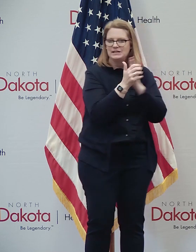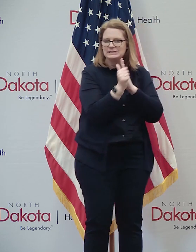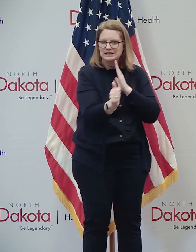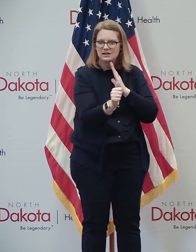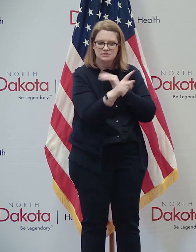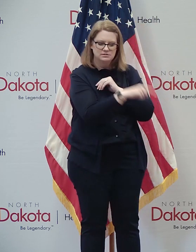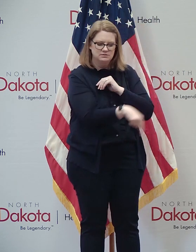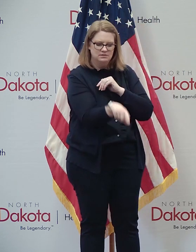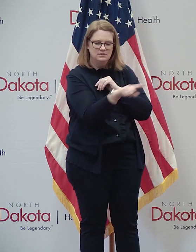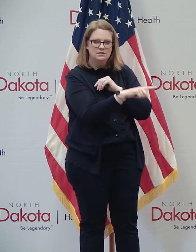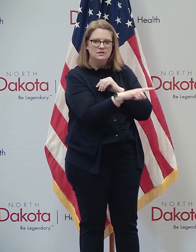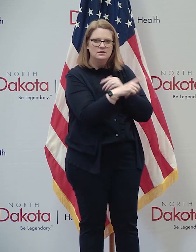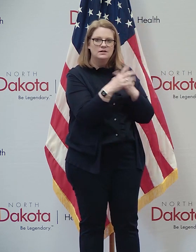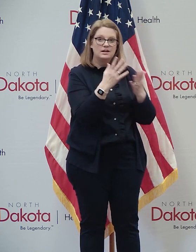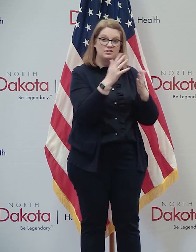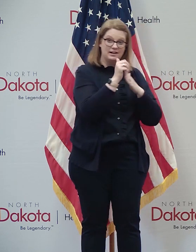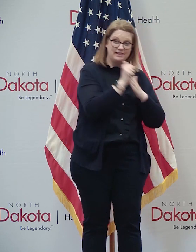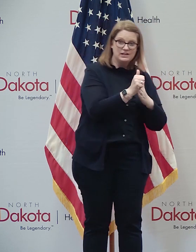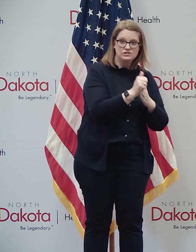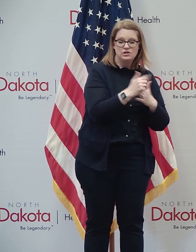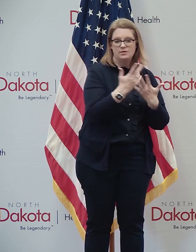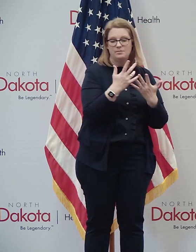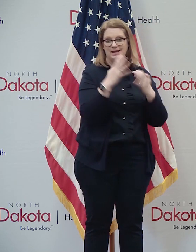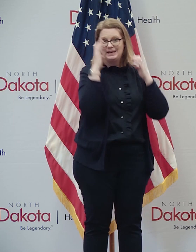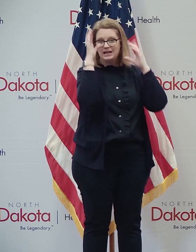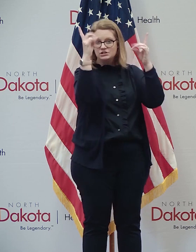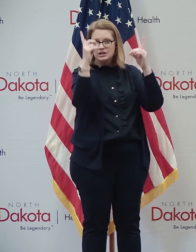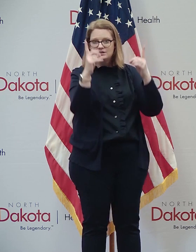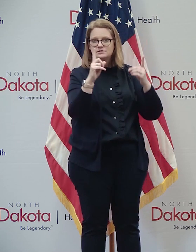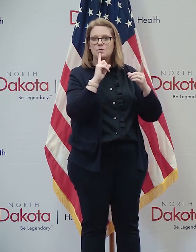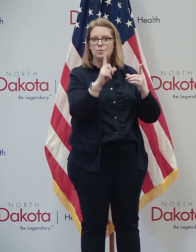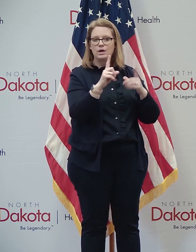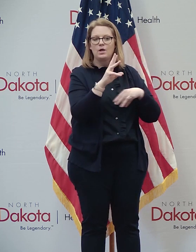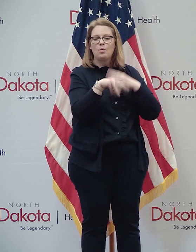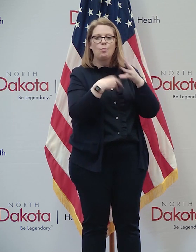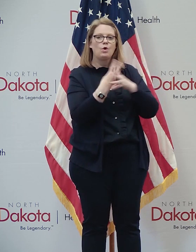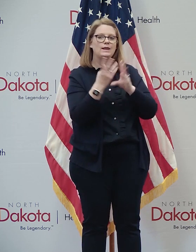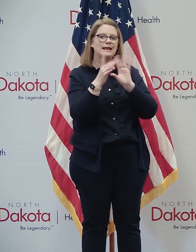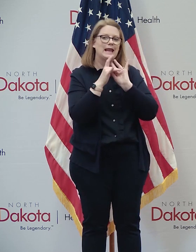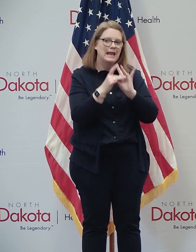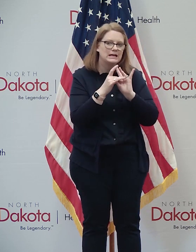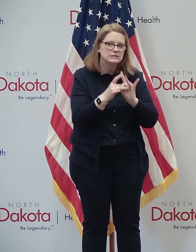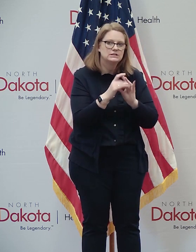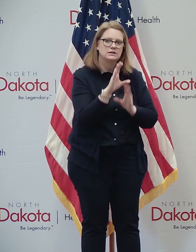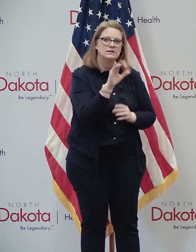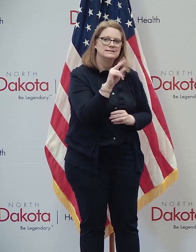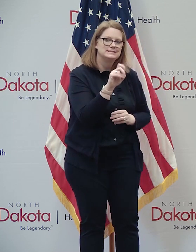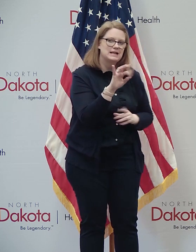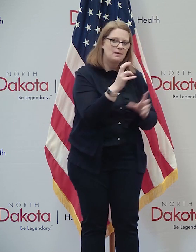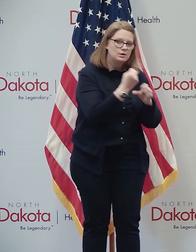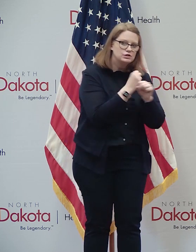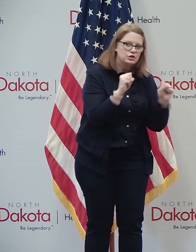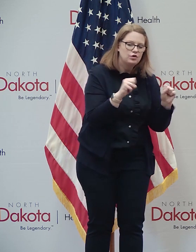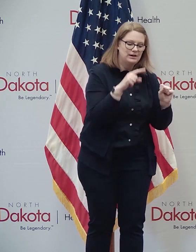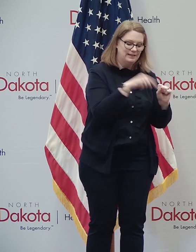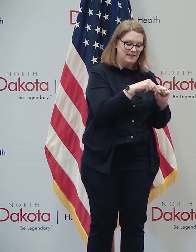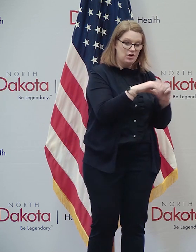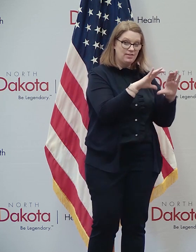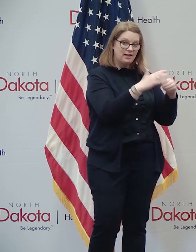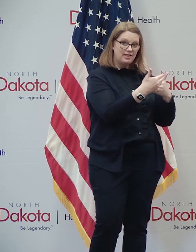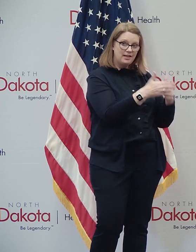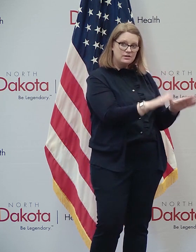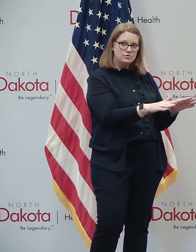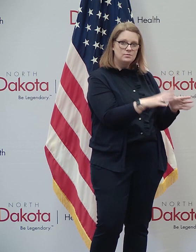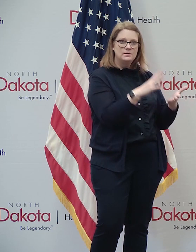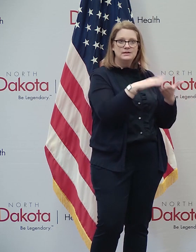at Newtown Middle School, Ms. Forbear spearheaded the adoption of the North Dakota Cybersecurity Initiative that teach digital literacy and